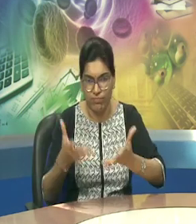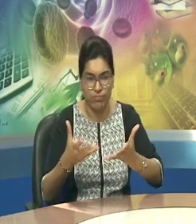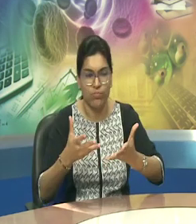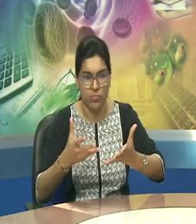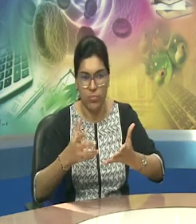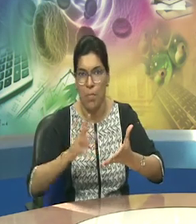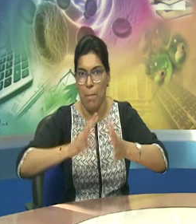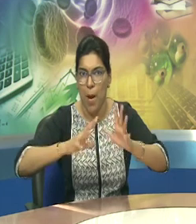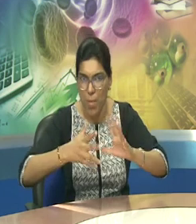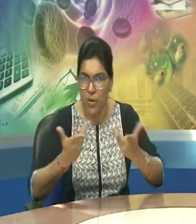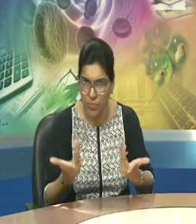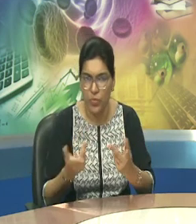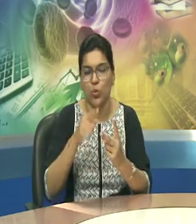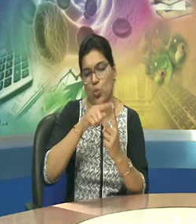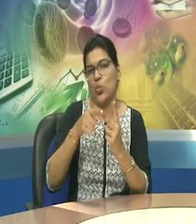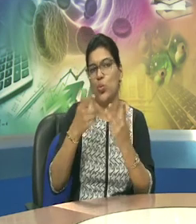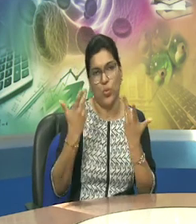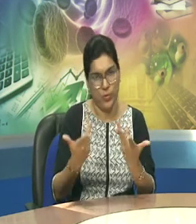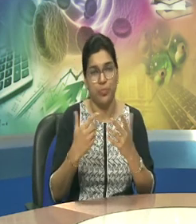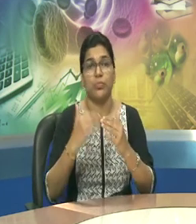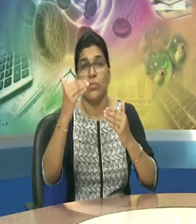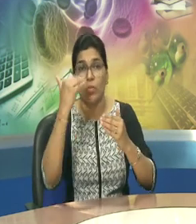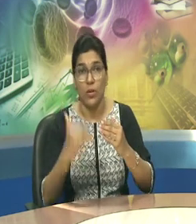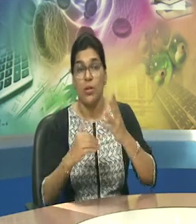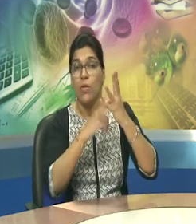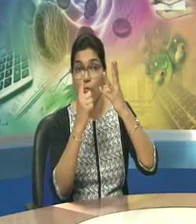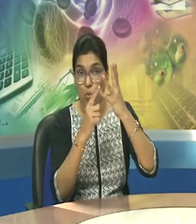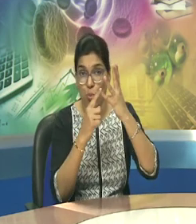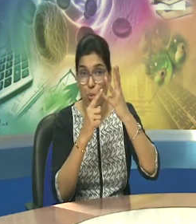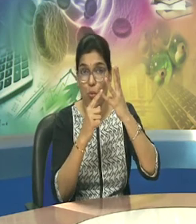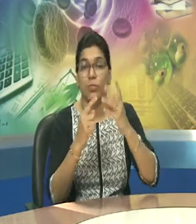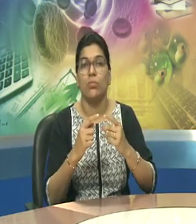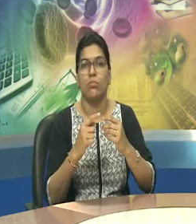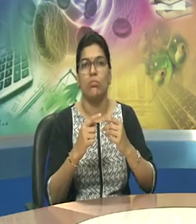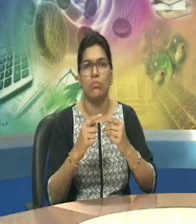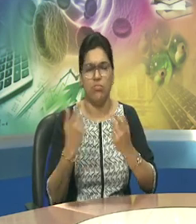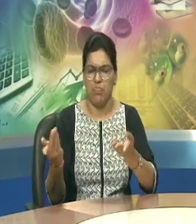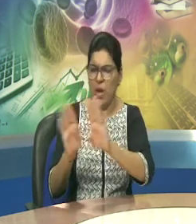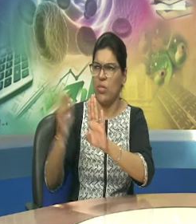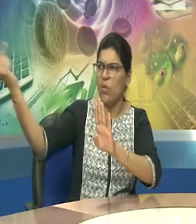D, shutting down the existing business.